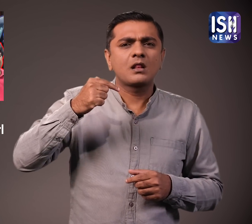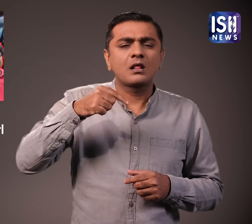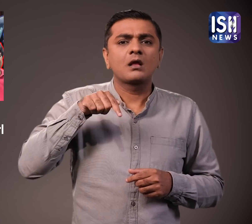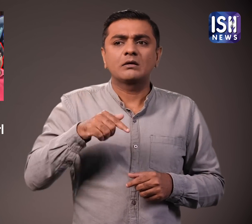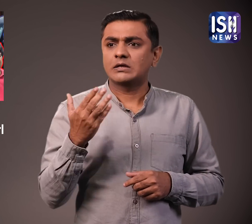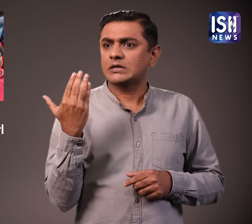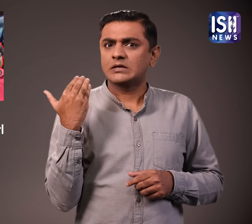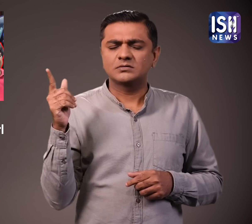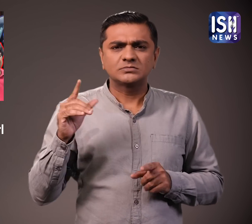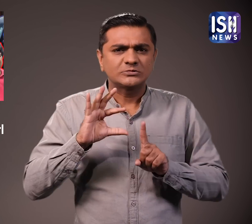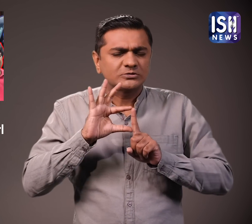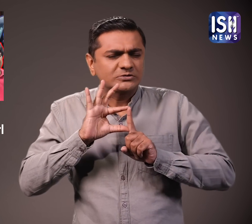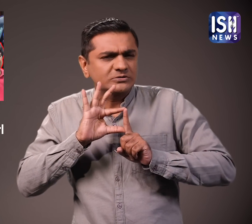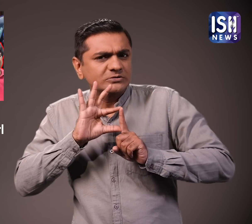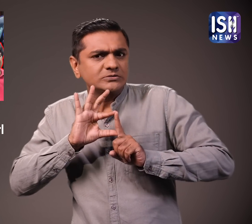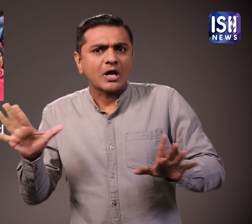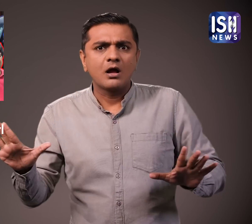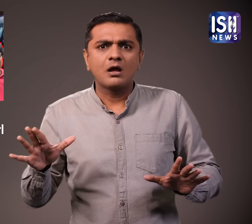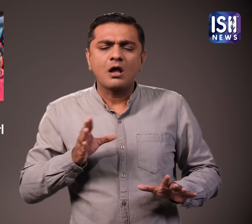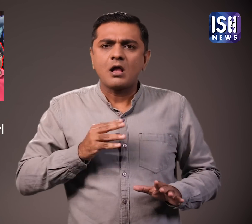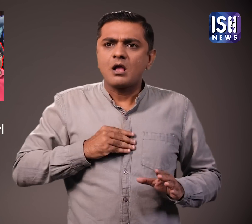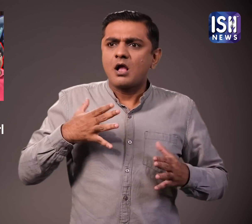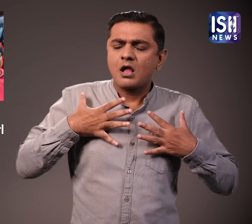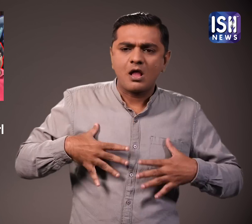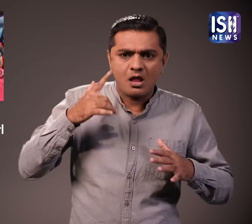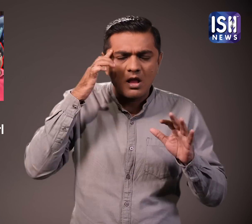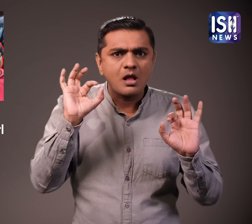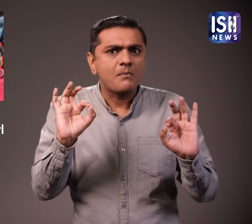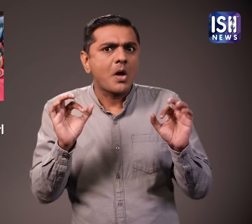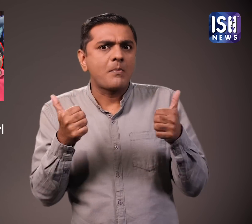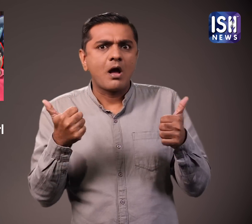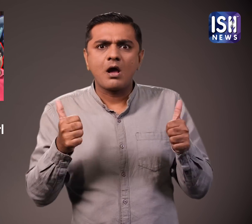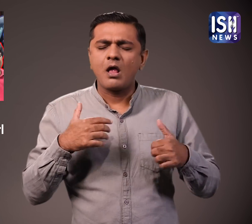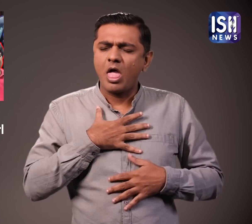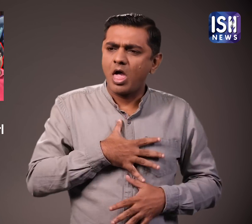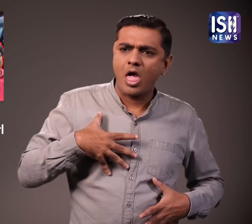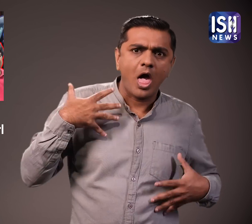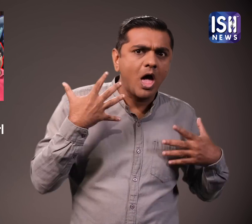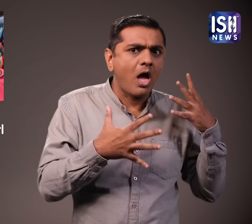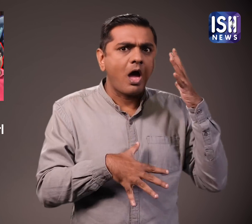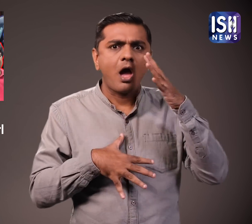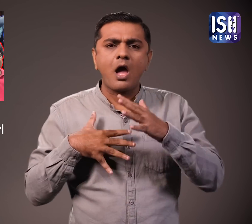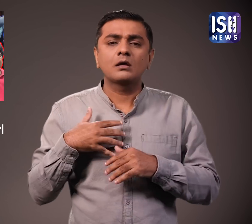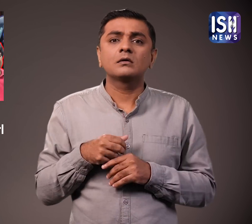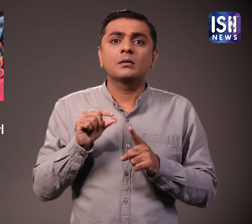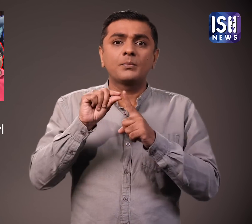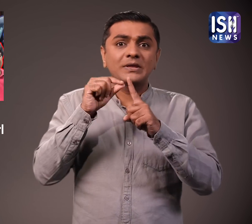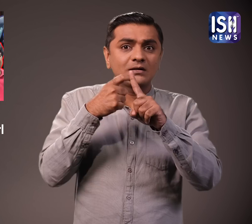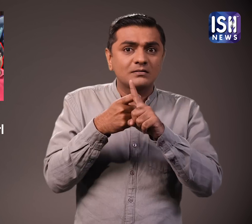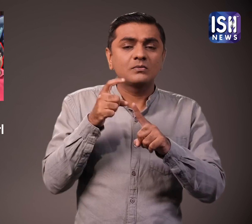Recently she had a very bad panic attack and